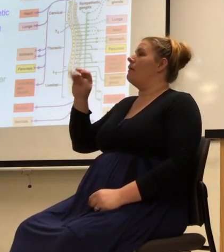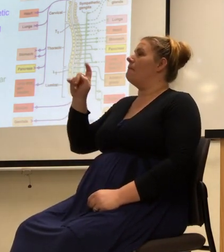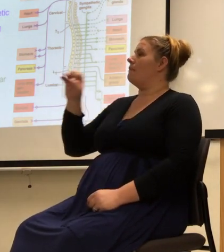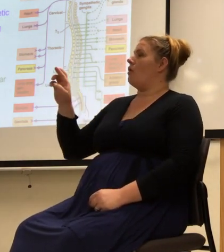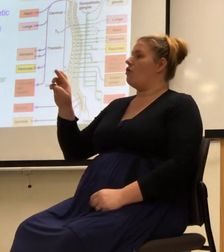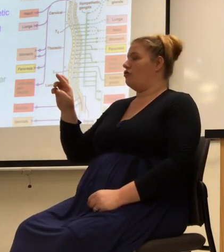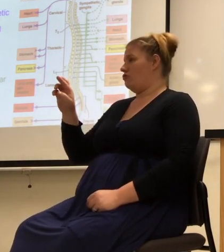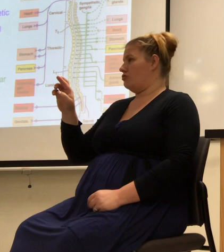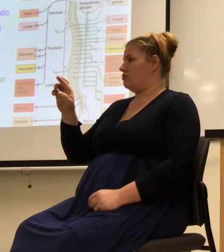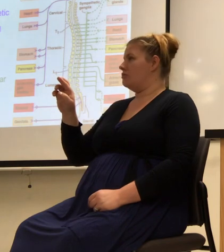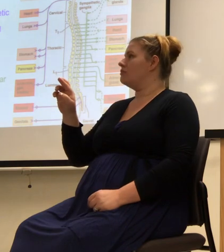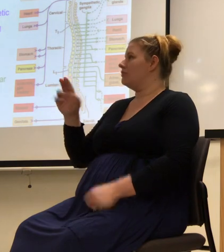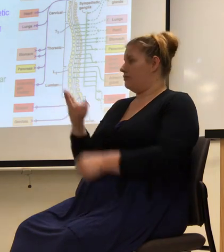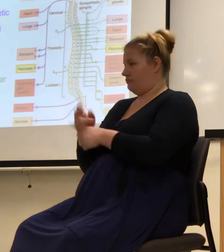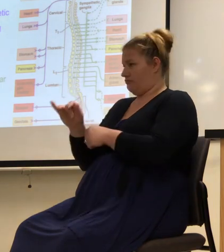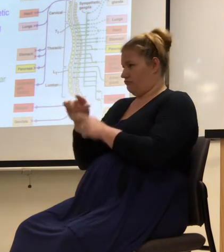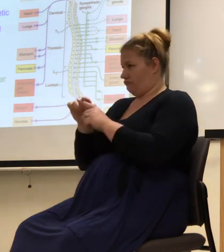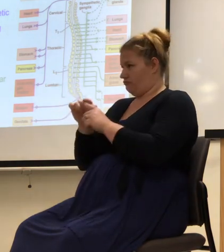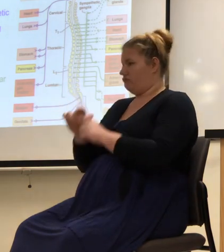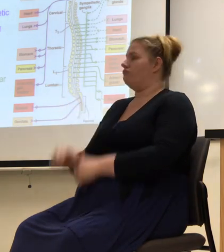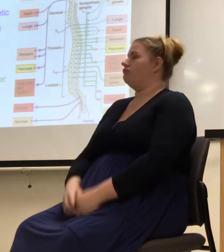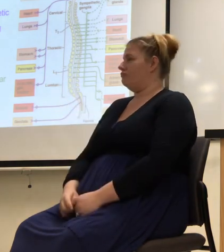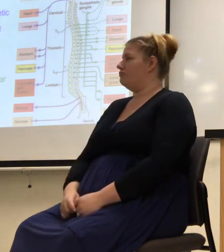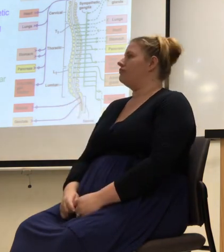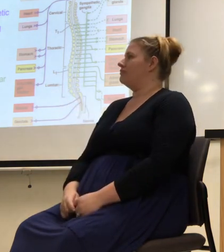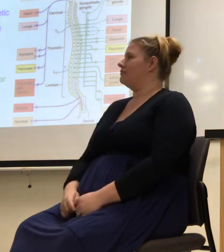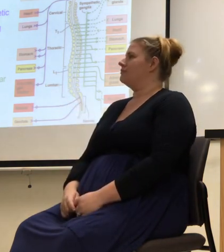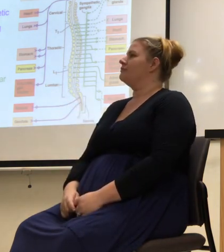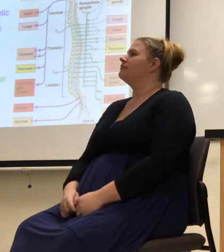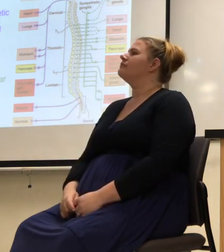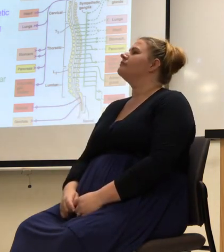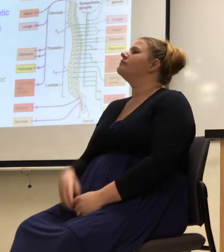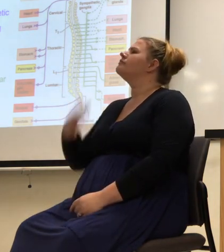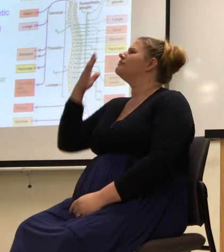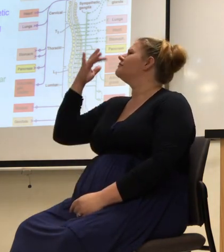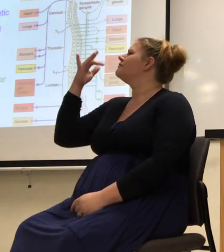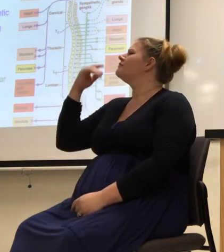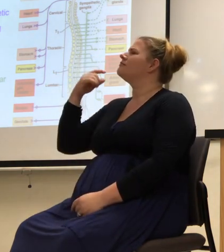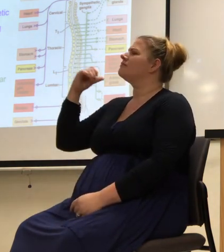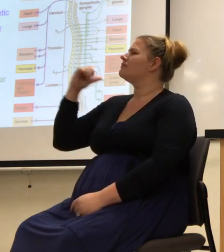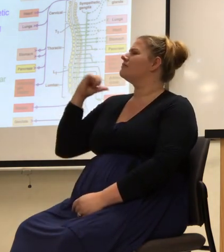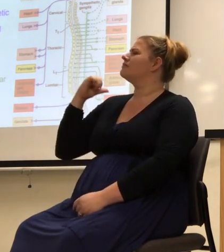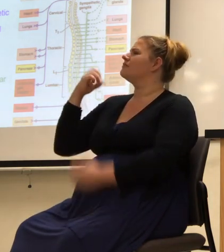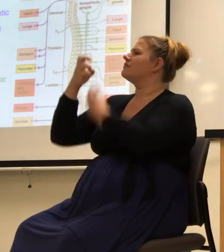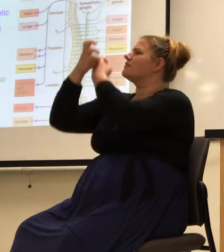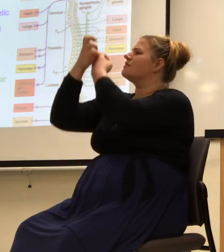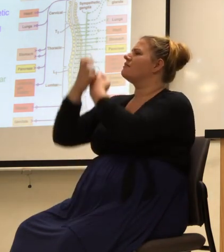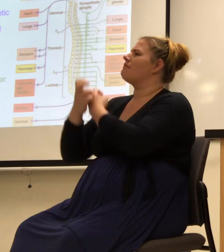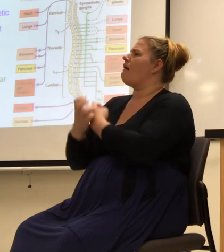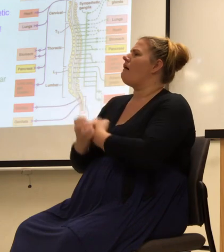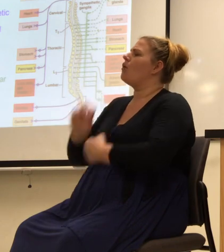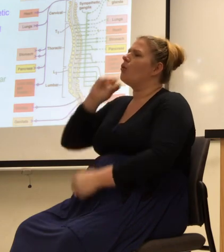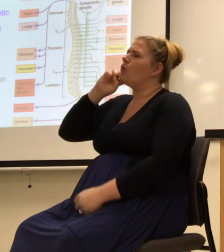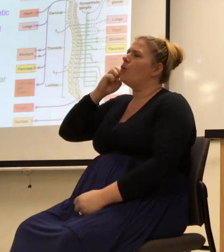Because the spinal nerves come off the level